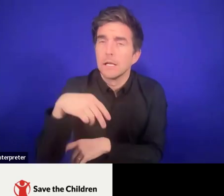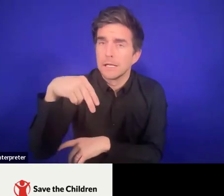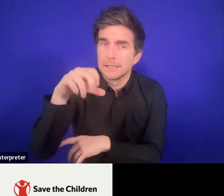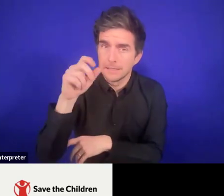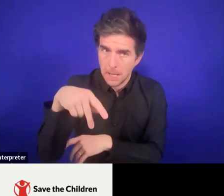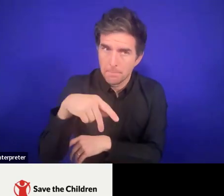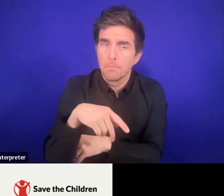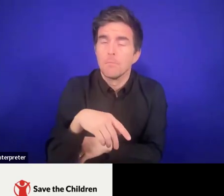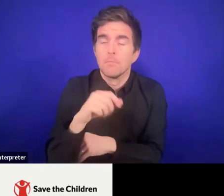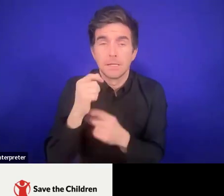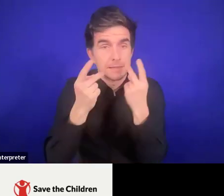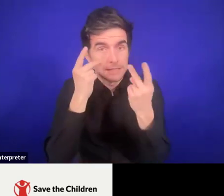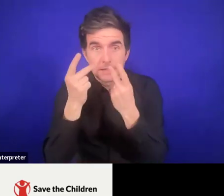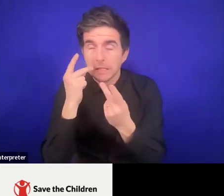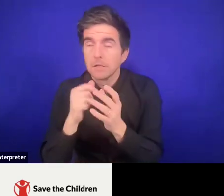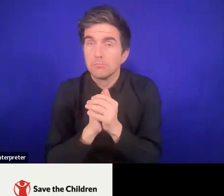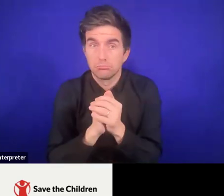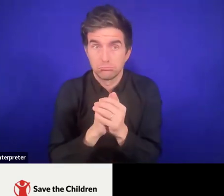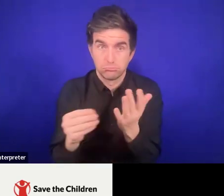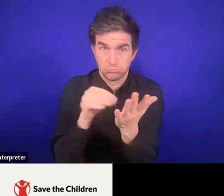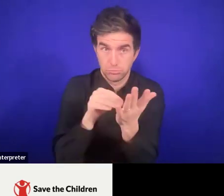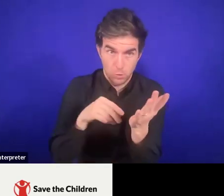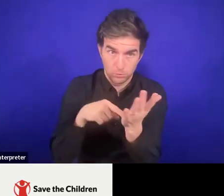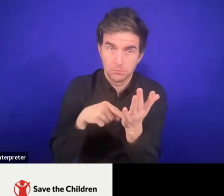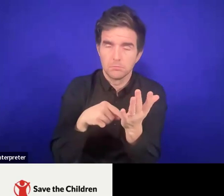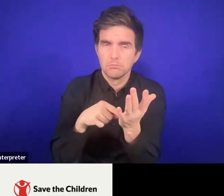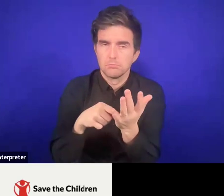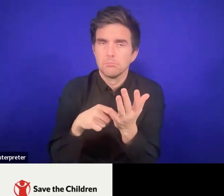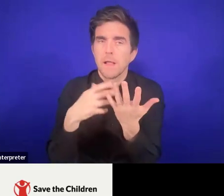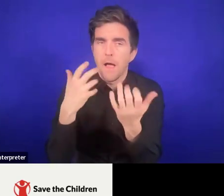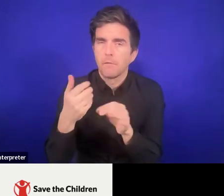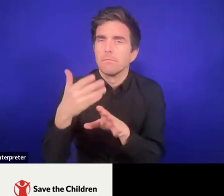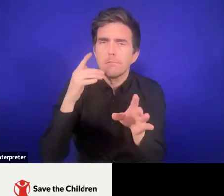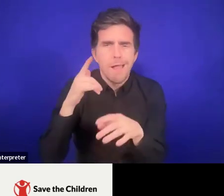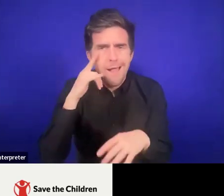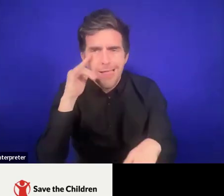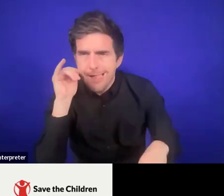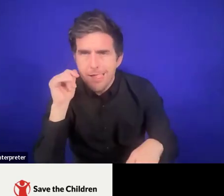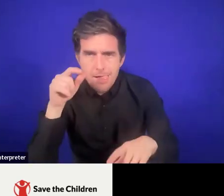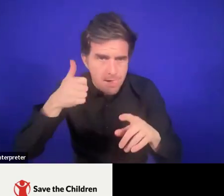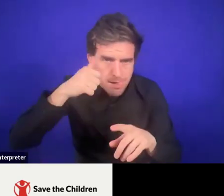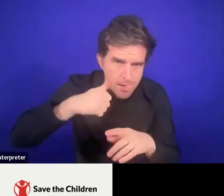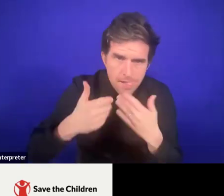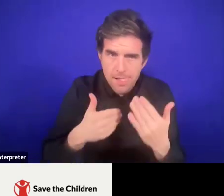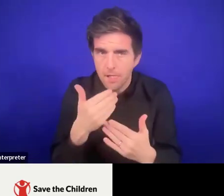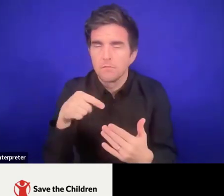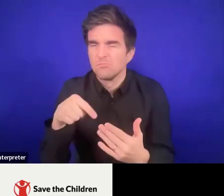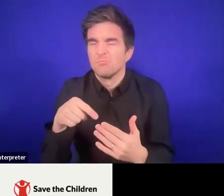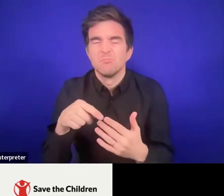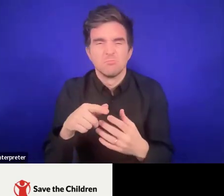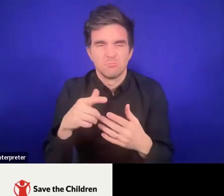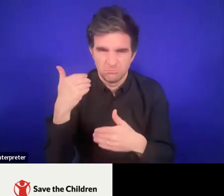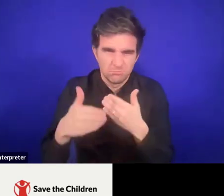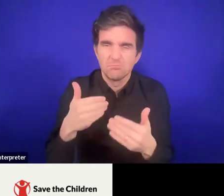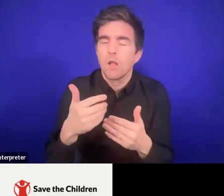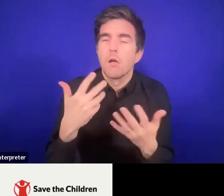pilot program that was used to kind of design some of these principles, and then expanding into a bigger program where we can these